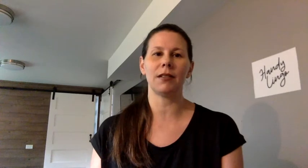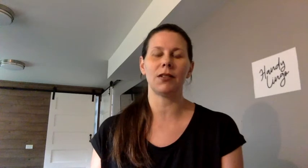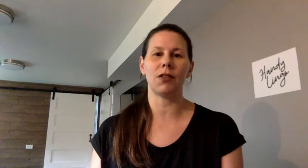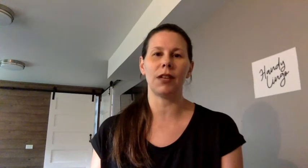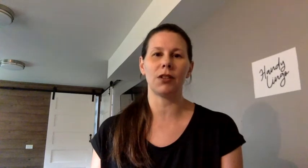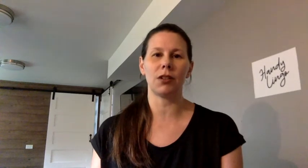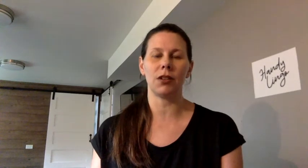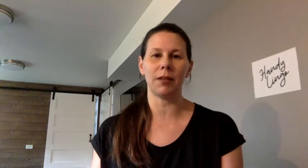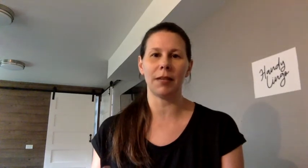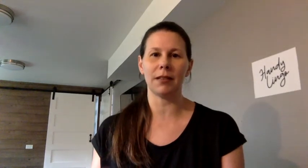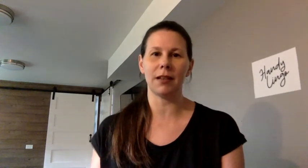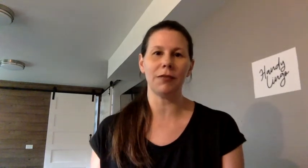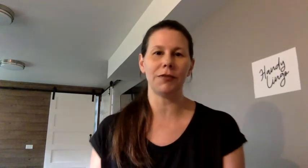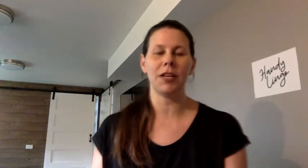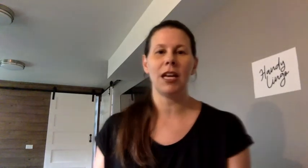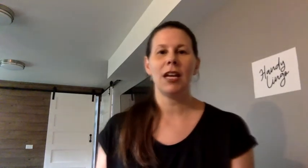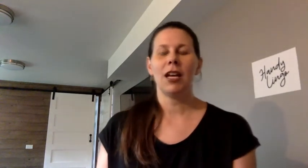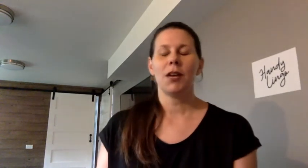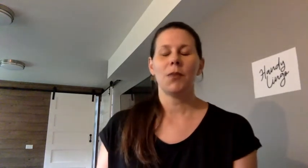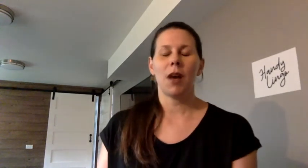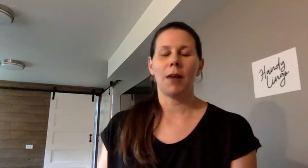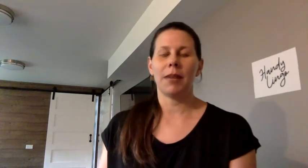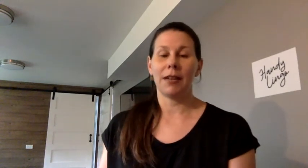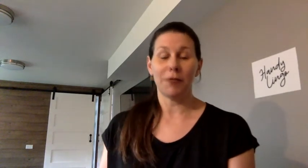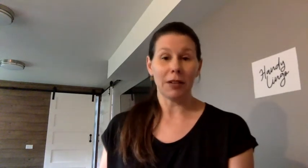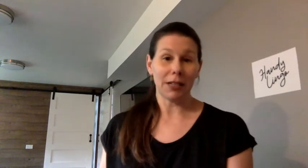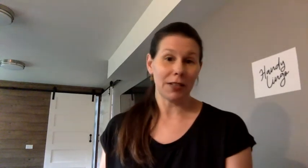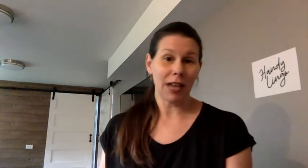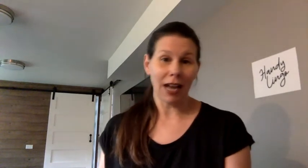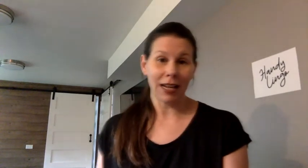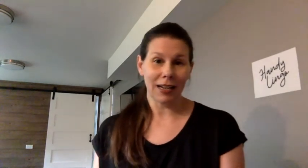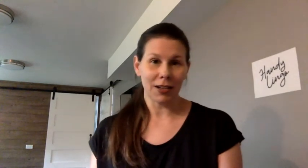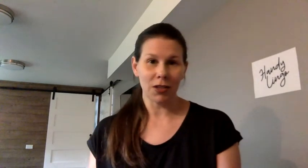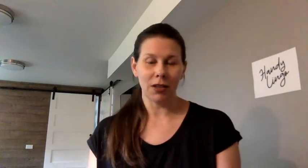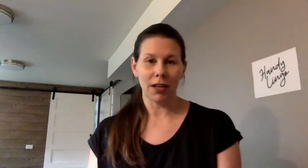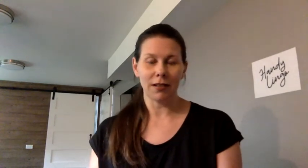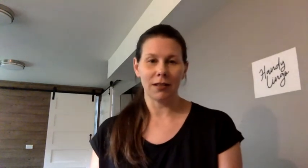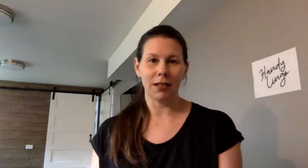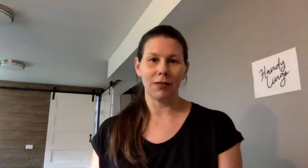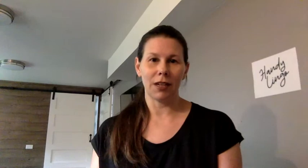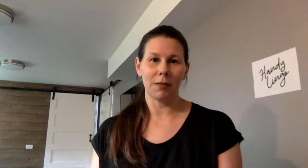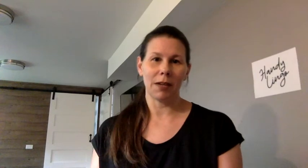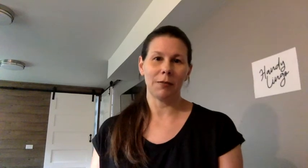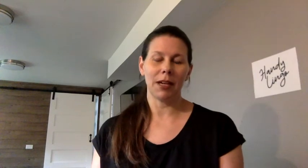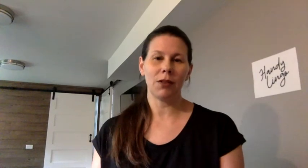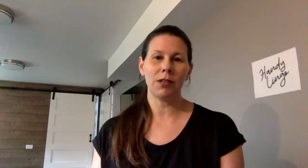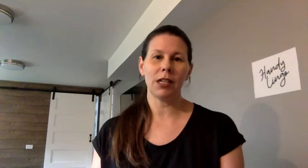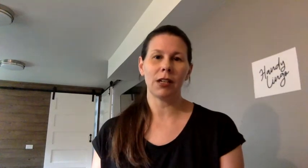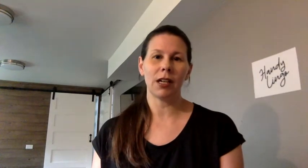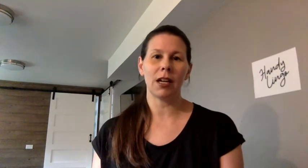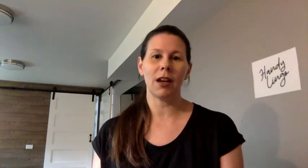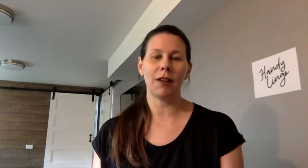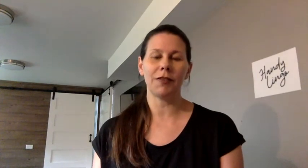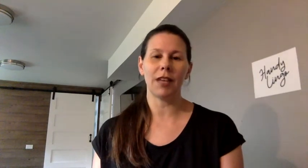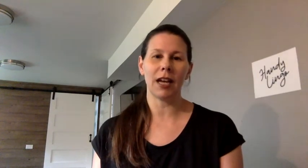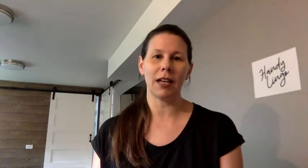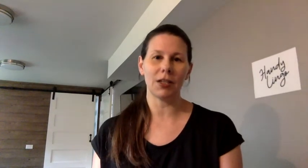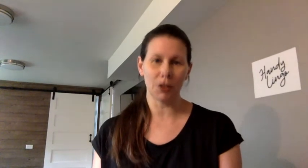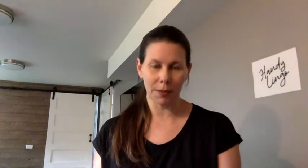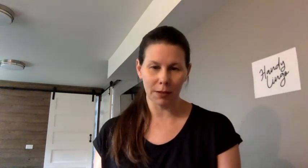so I took a look at myself, and found out that I had actually lost a significant amount of my own hearing, enough that interpreting